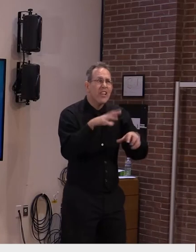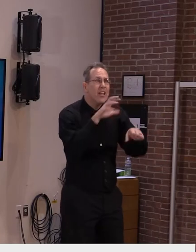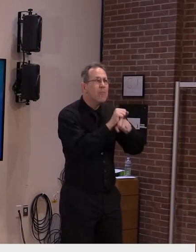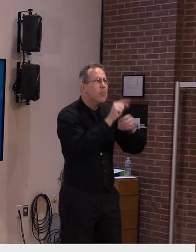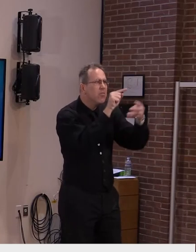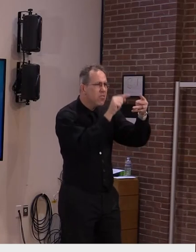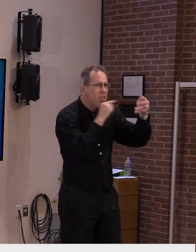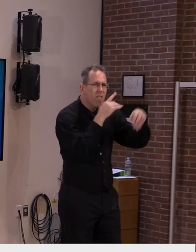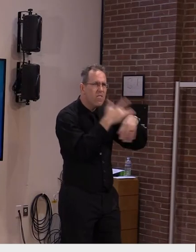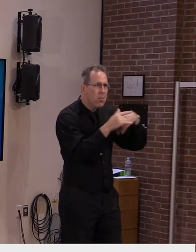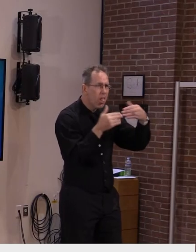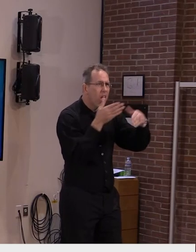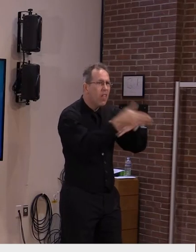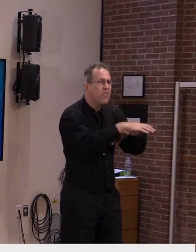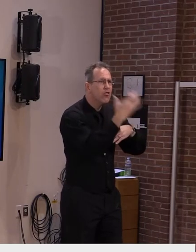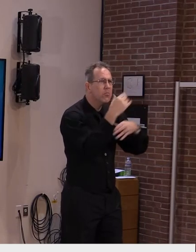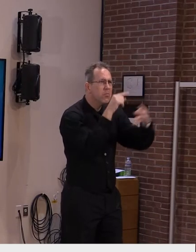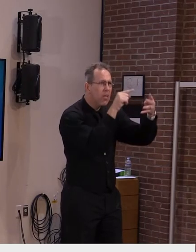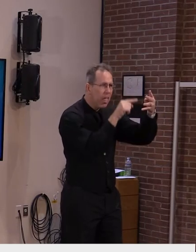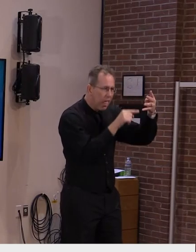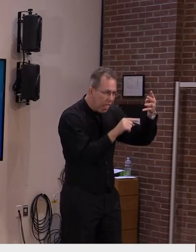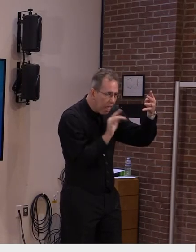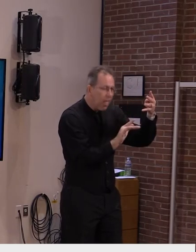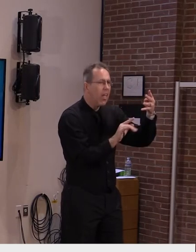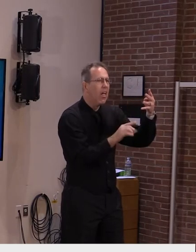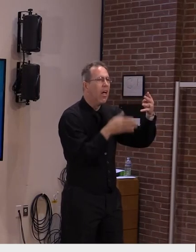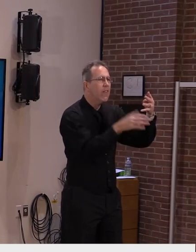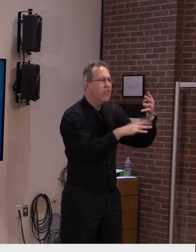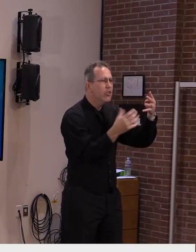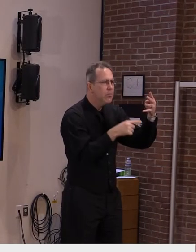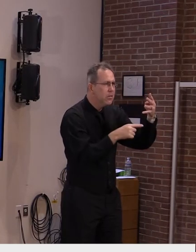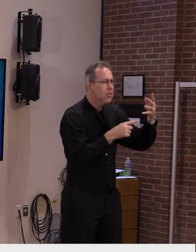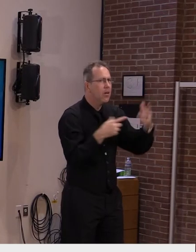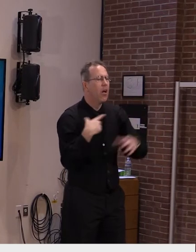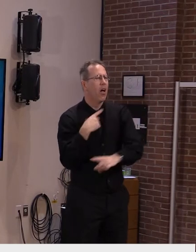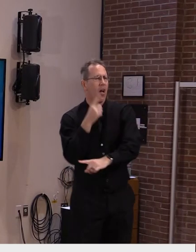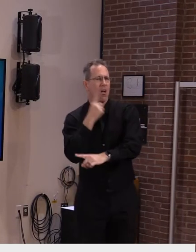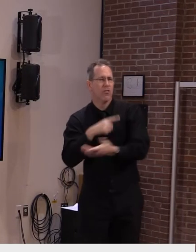Yeah, I that would be hard for me to believe, but let me look.